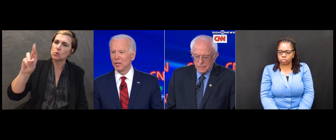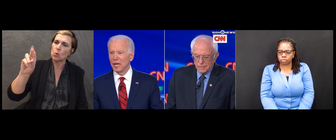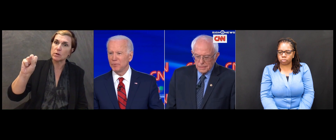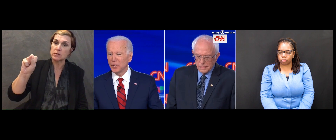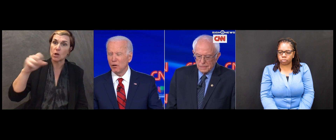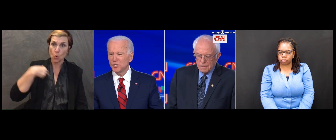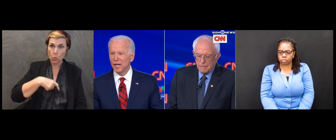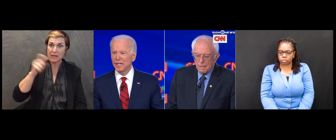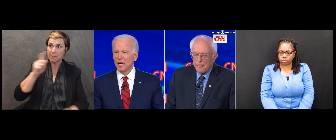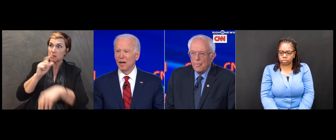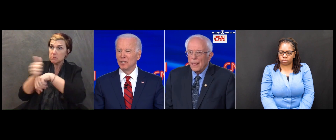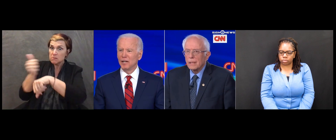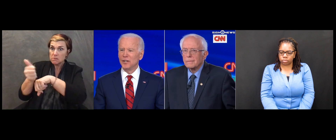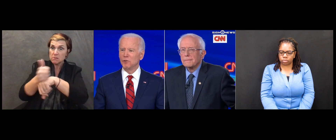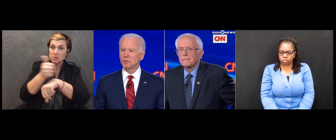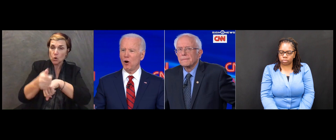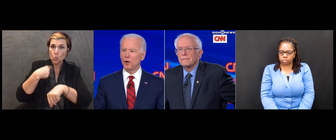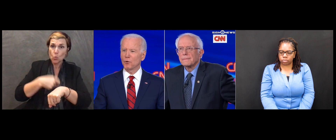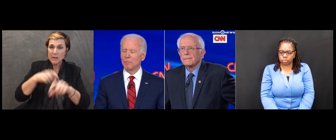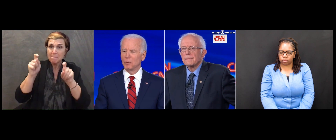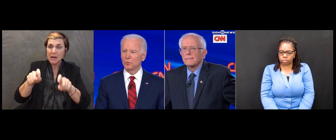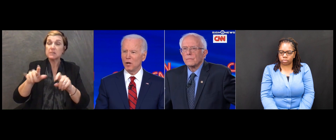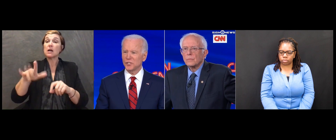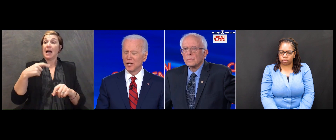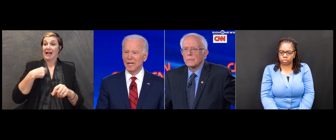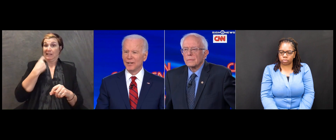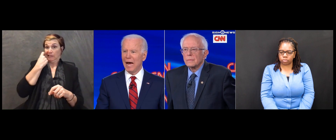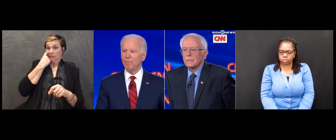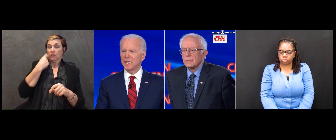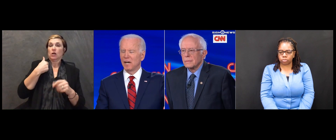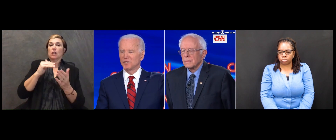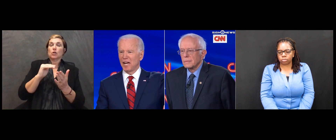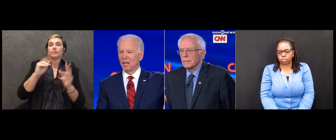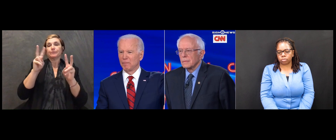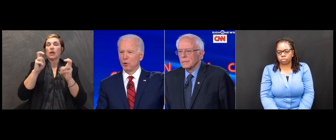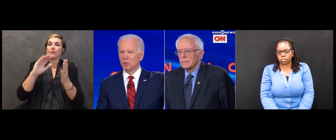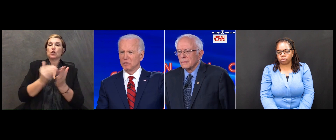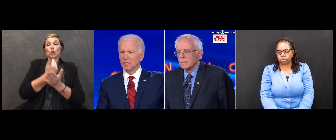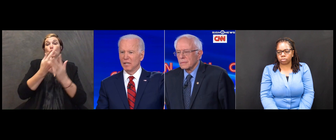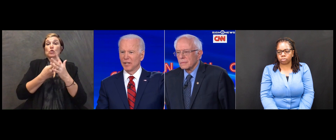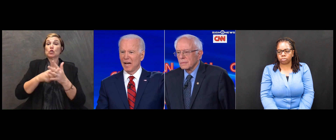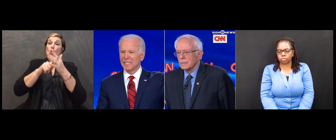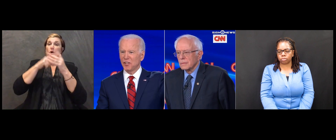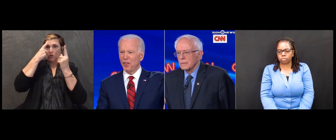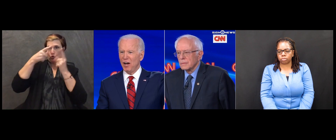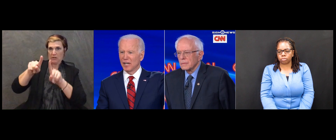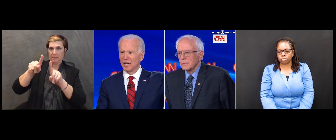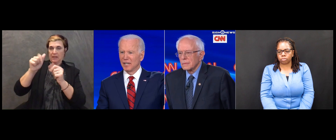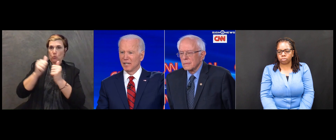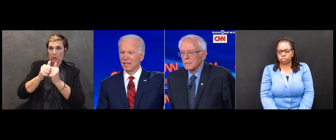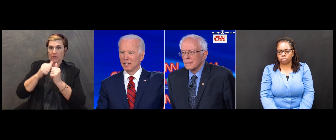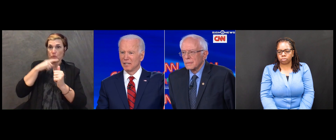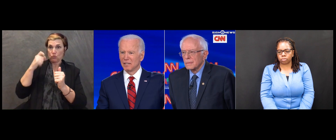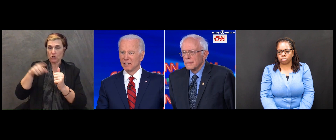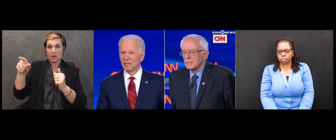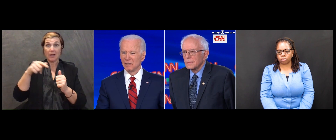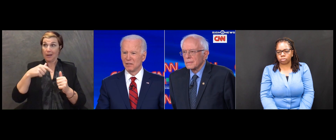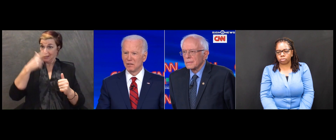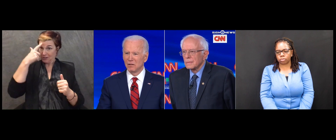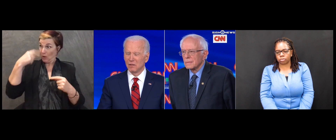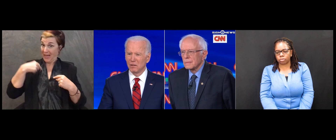was able to help negotiate a new START agreement with Russia, not because I like Putin. Mm-hmm. The guy's a thug. Mr. Vice